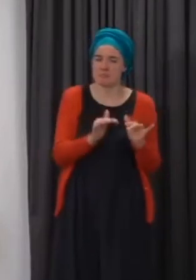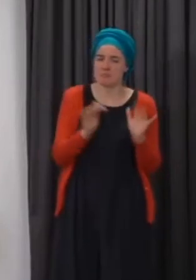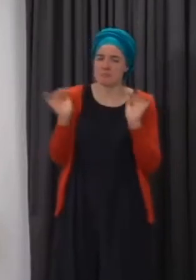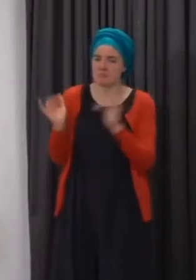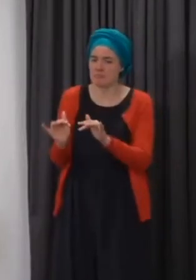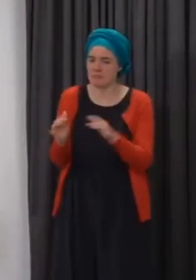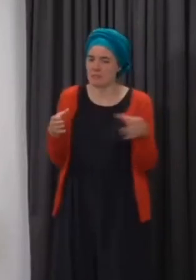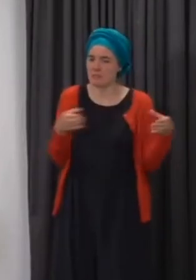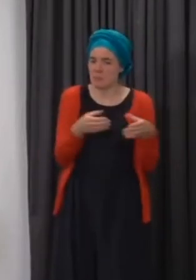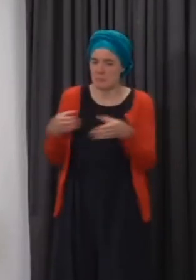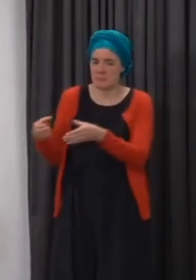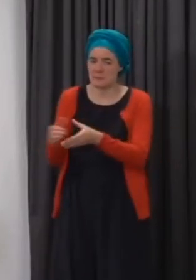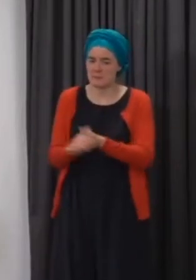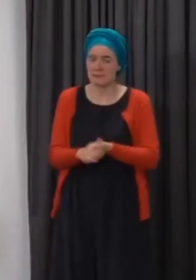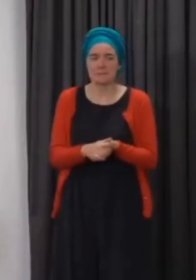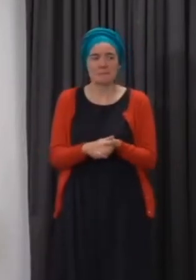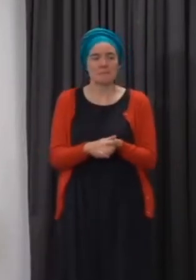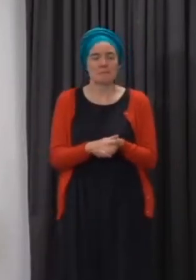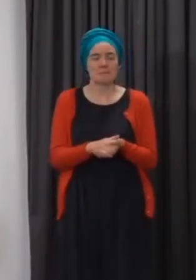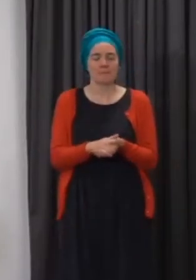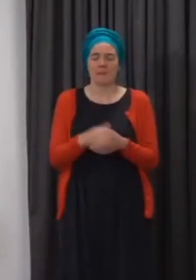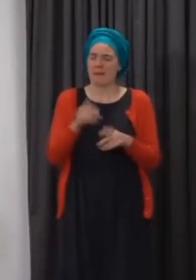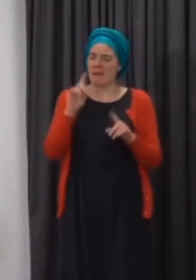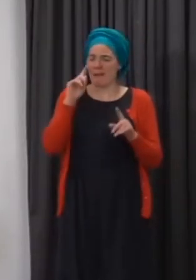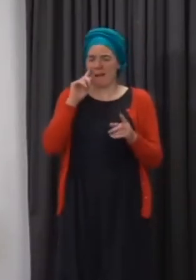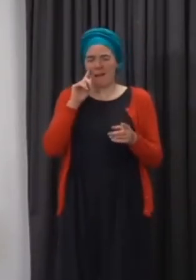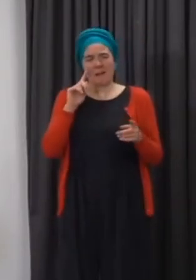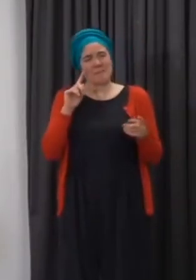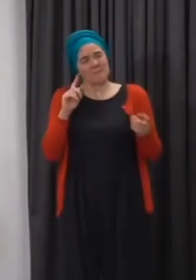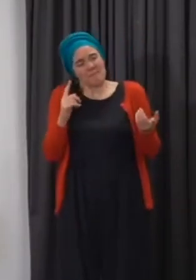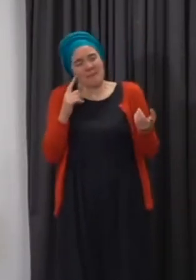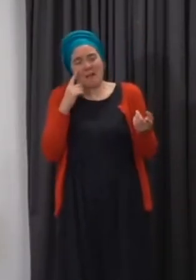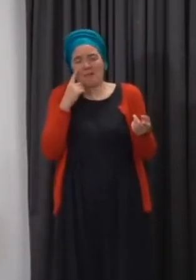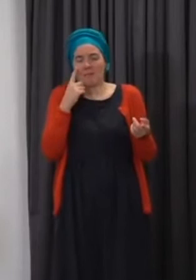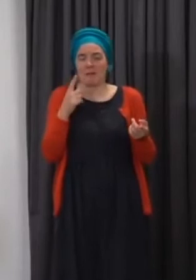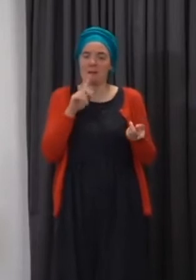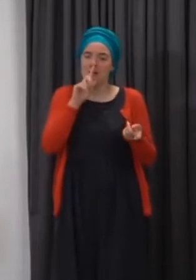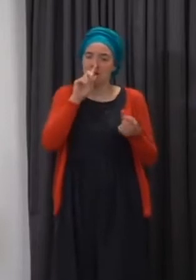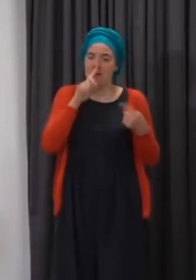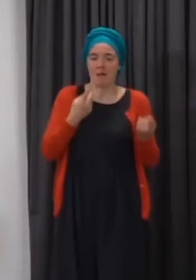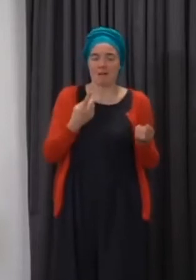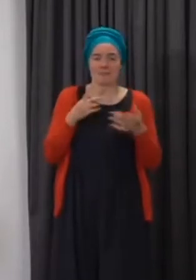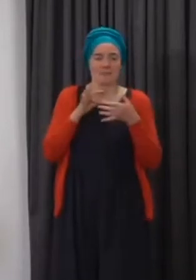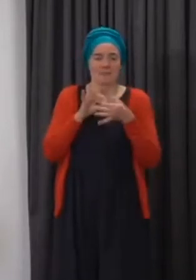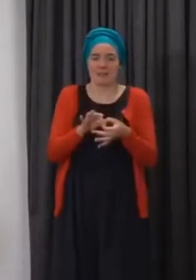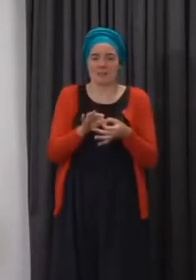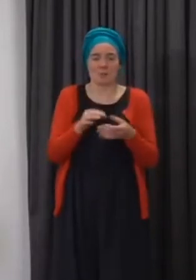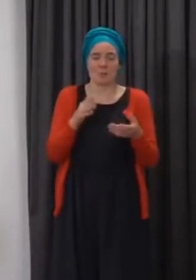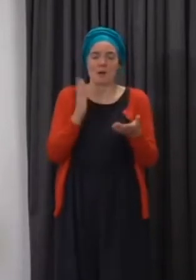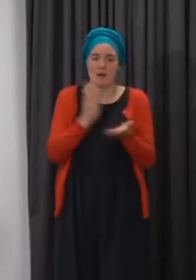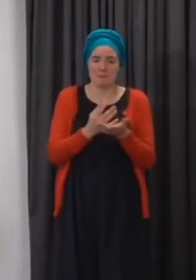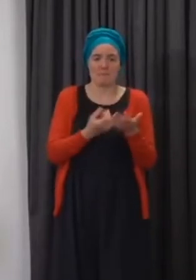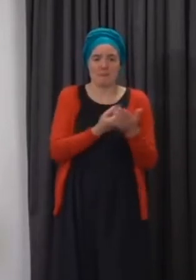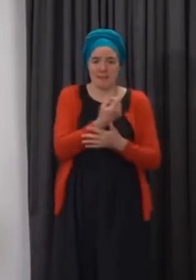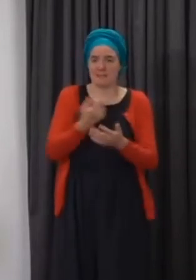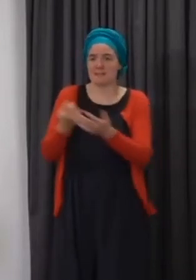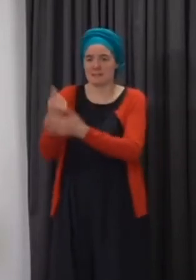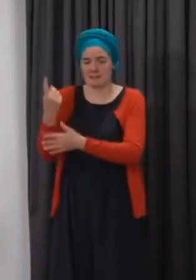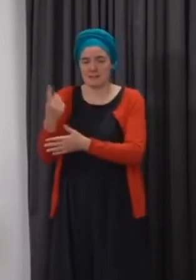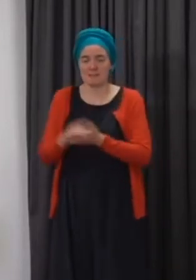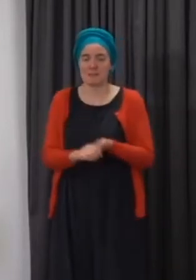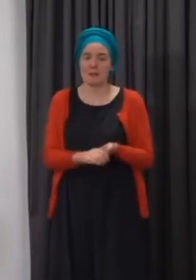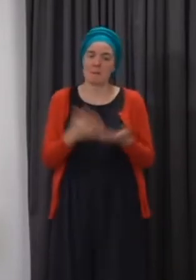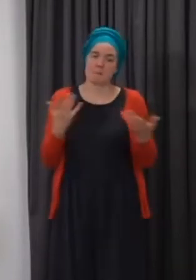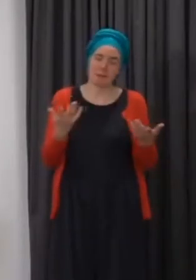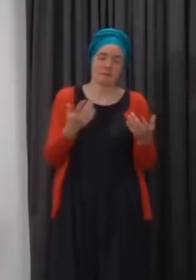but I would say that when the public don't follow the criteria, we obviously are worried that there may well be